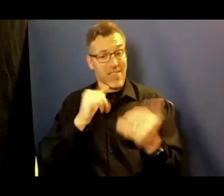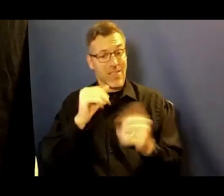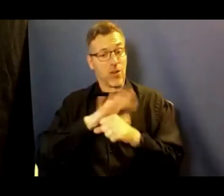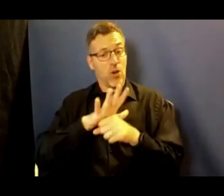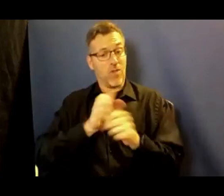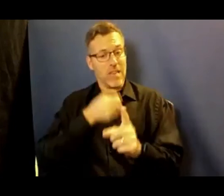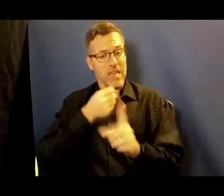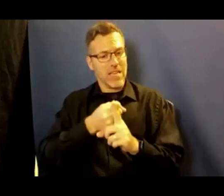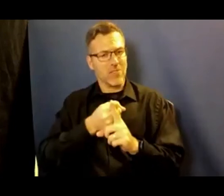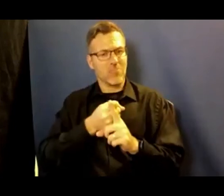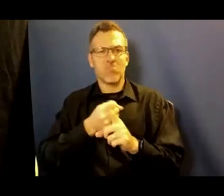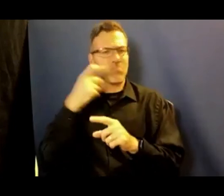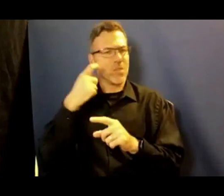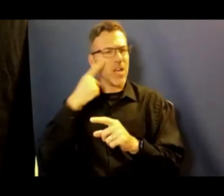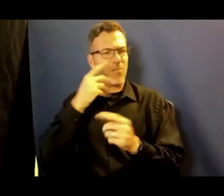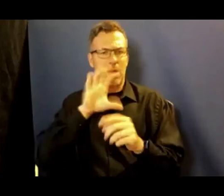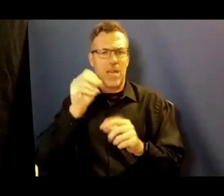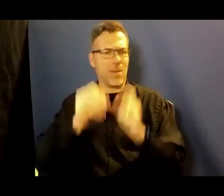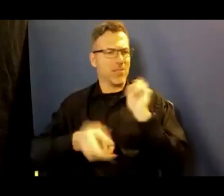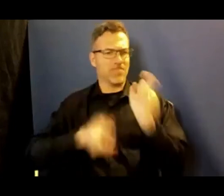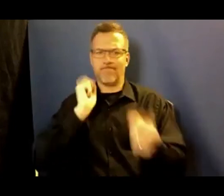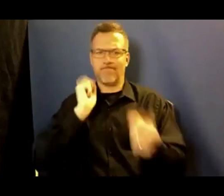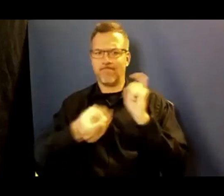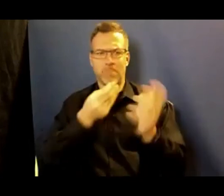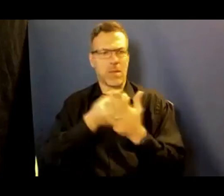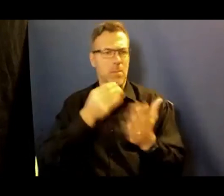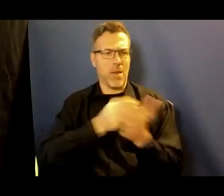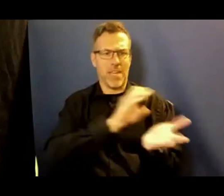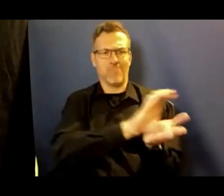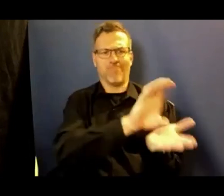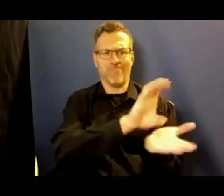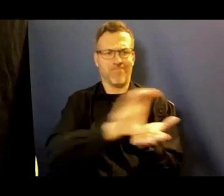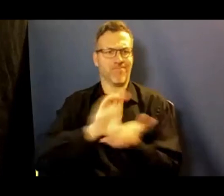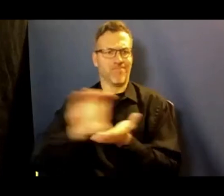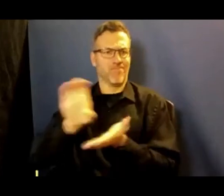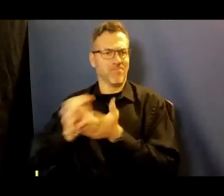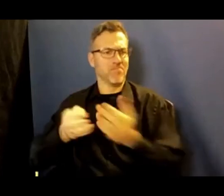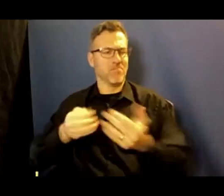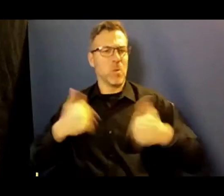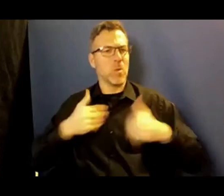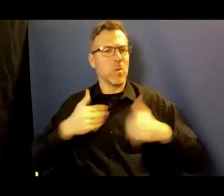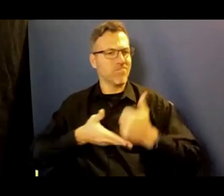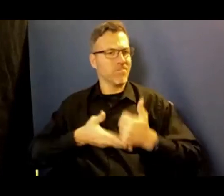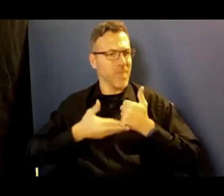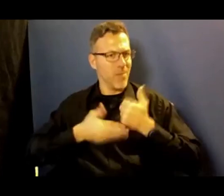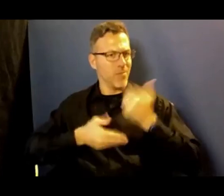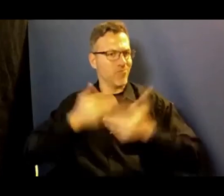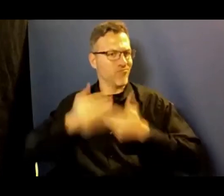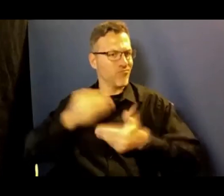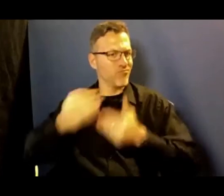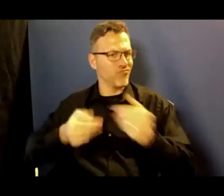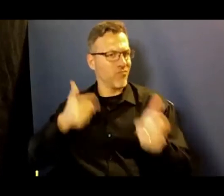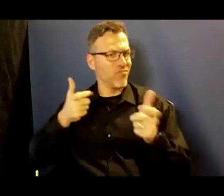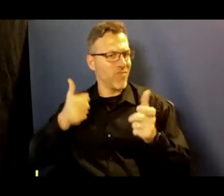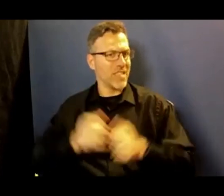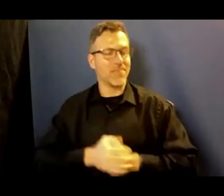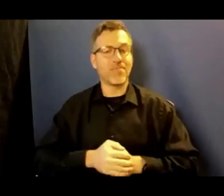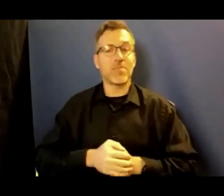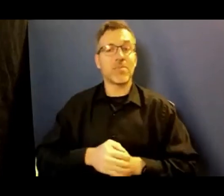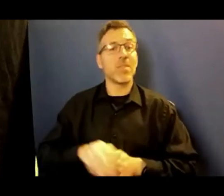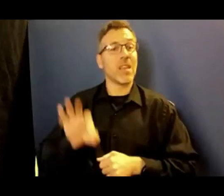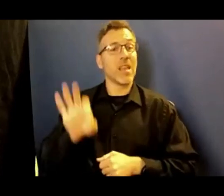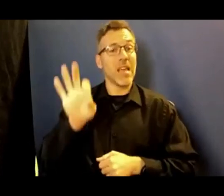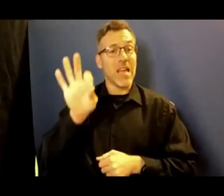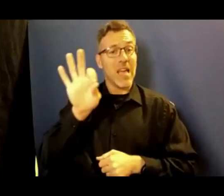it, scientists at the FDA have really worked overtime. Usually when you would have a review, it would take a